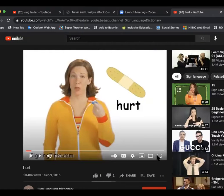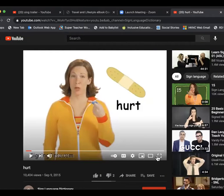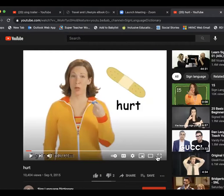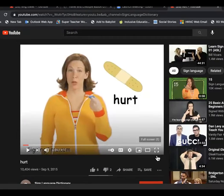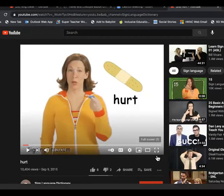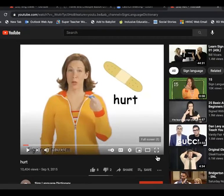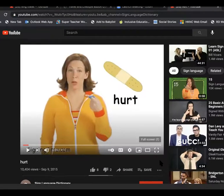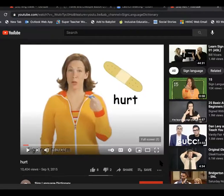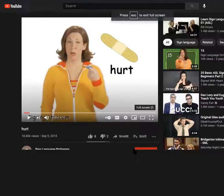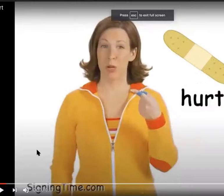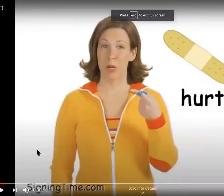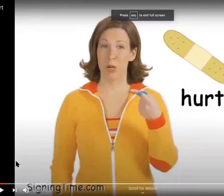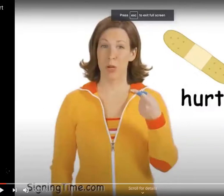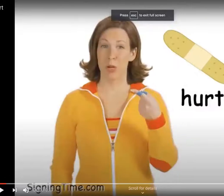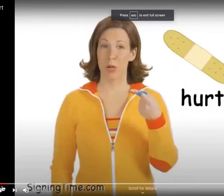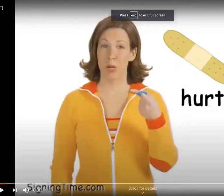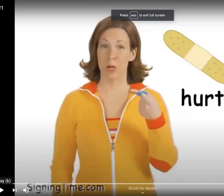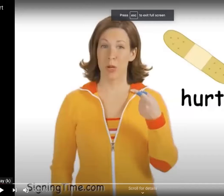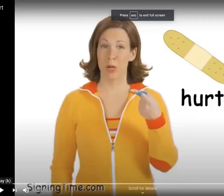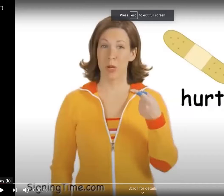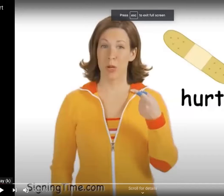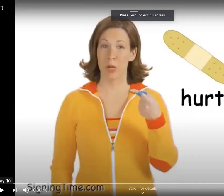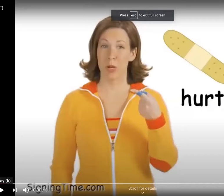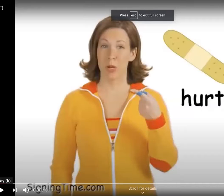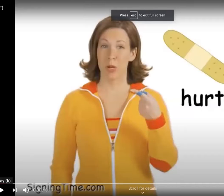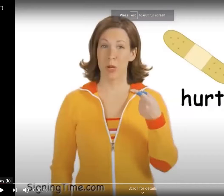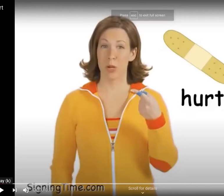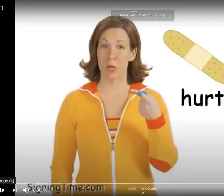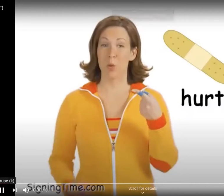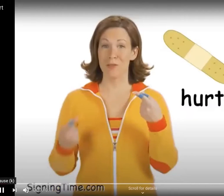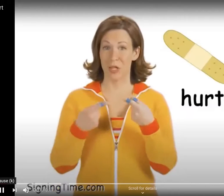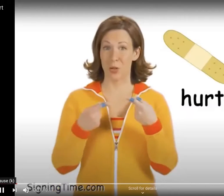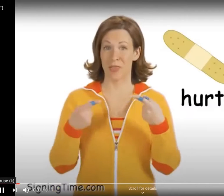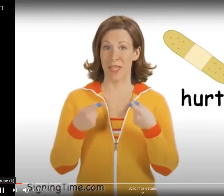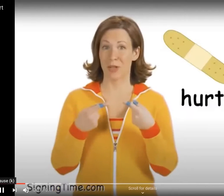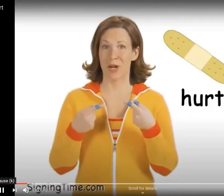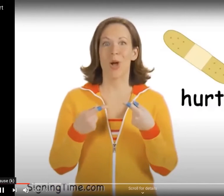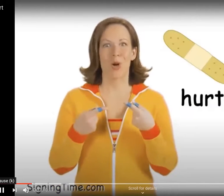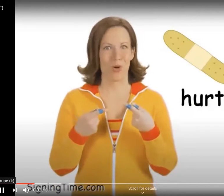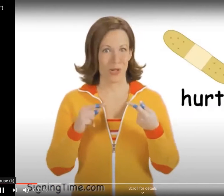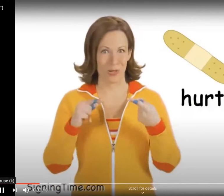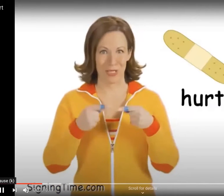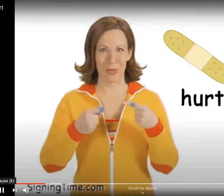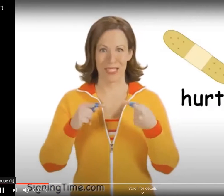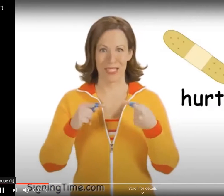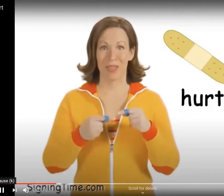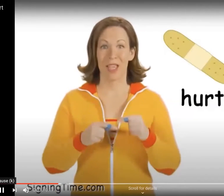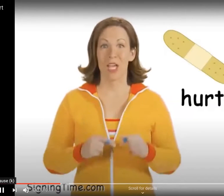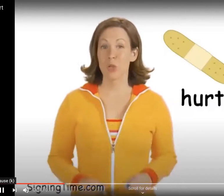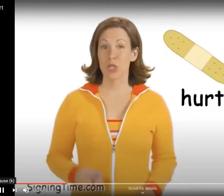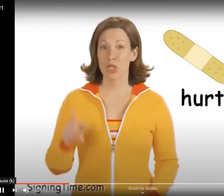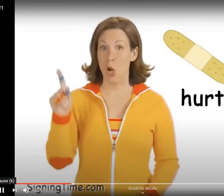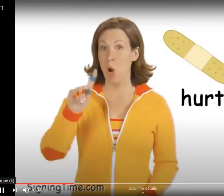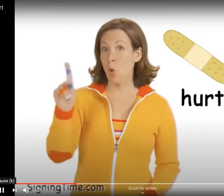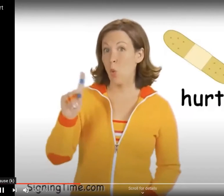So this is just a 17-second video. Put one finger at the other, or you can twist them.